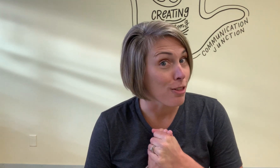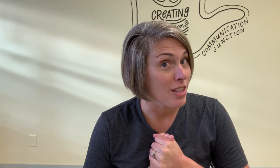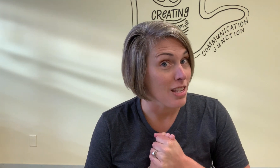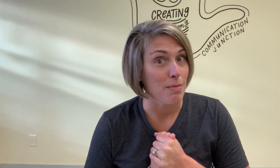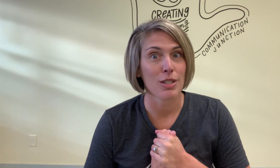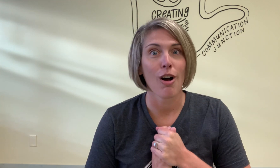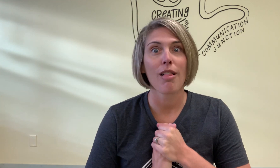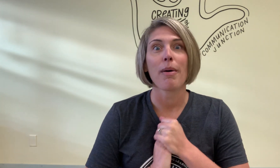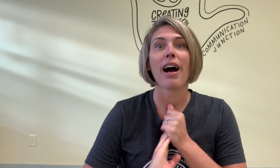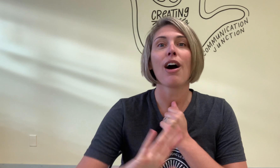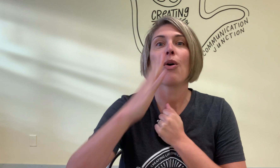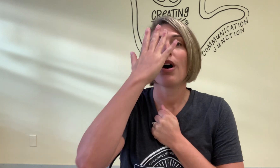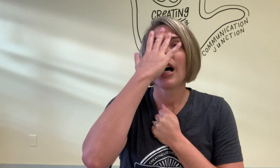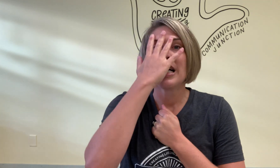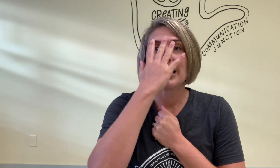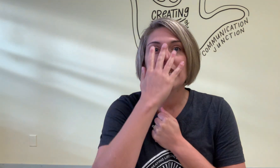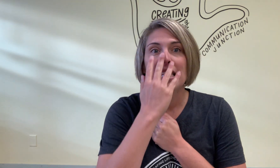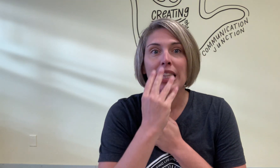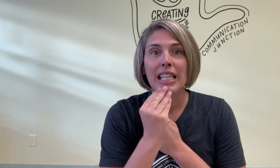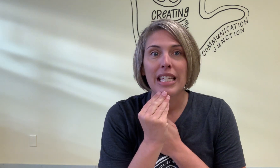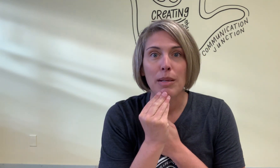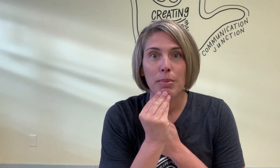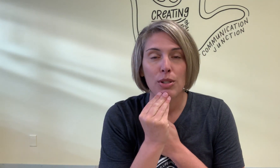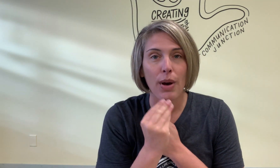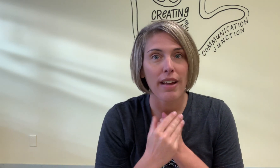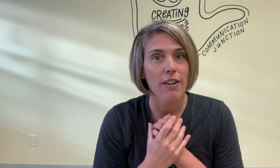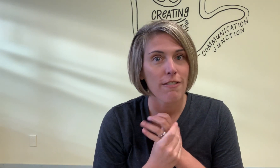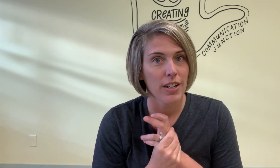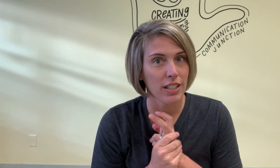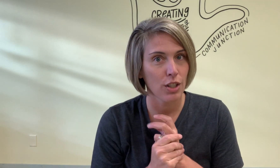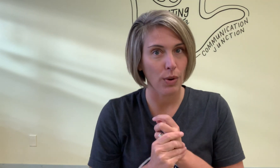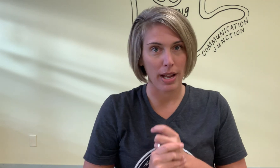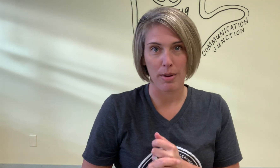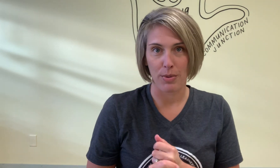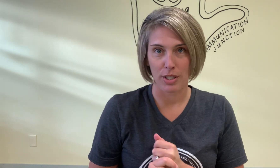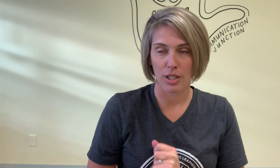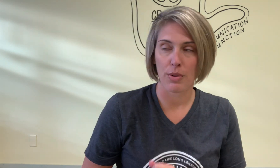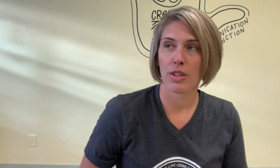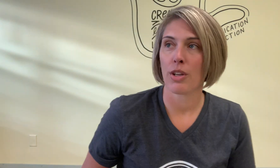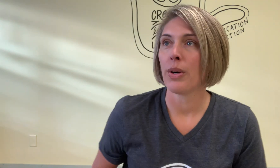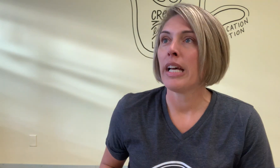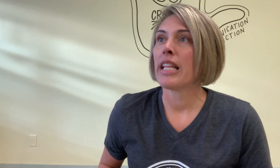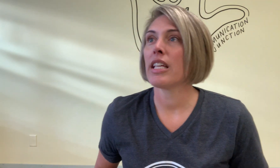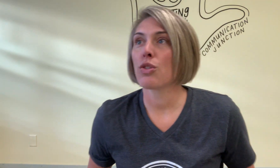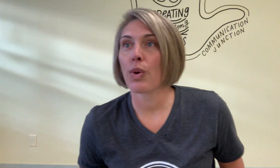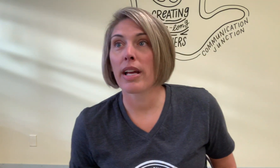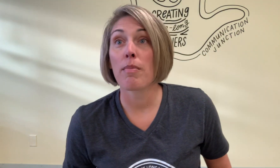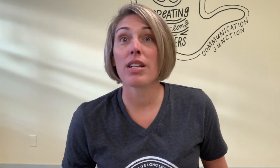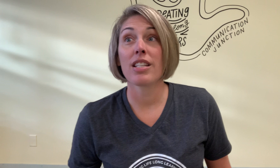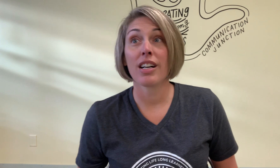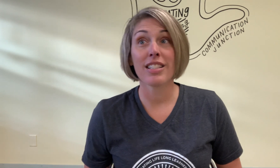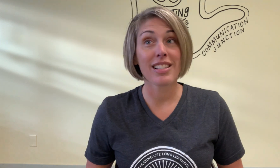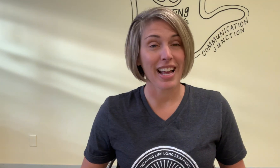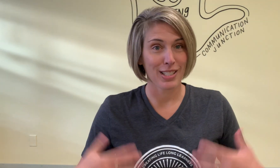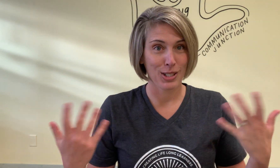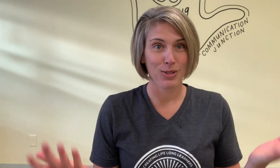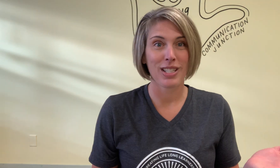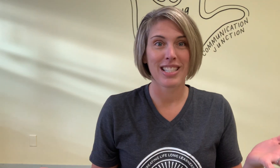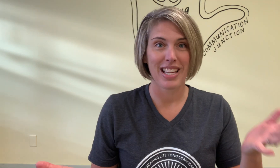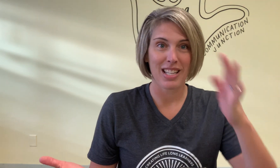theme is all about sleep. So I have a fun little rhyme I want to start with you. This rhyme does ask you to stand up